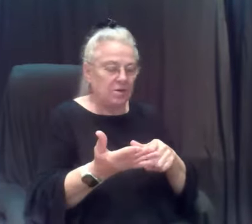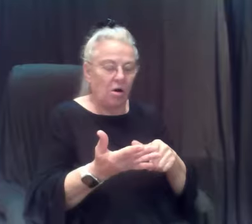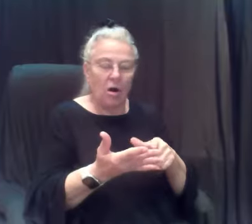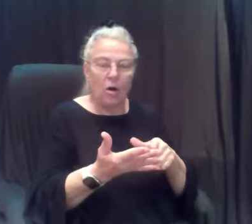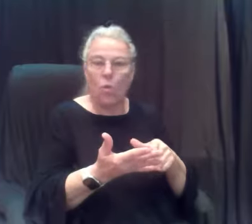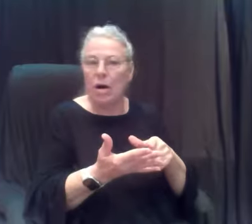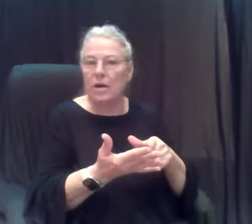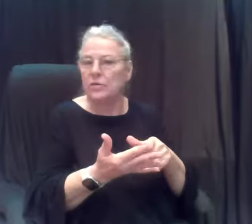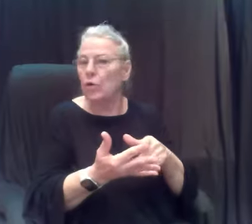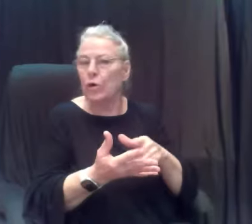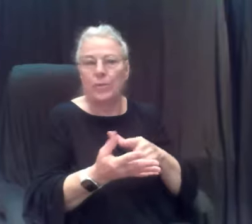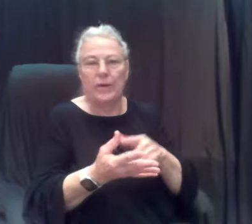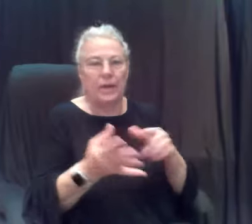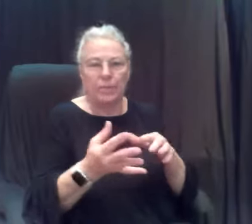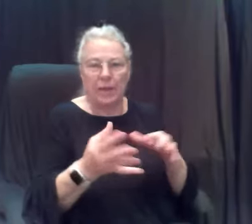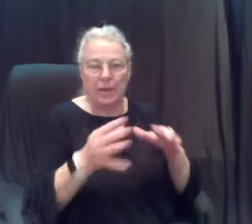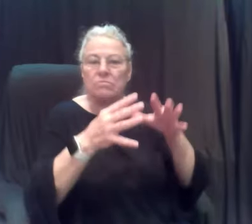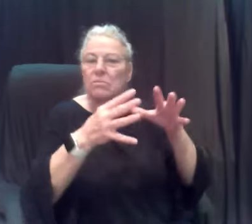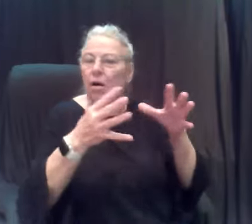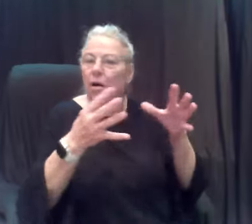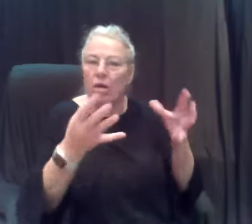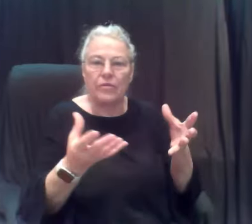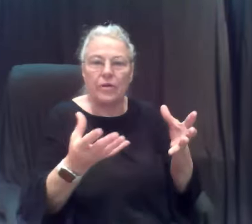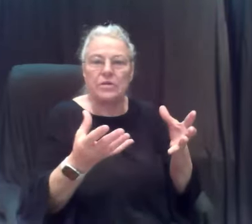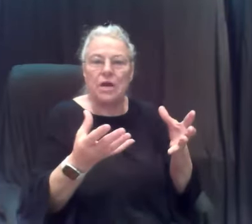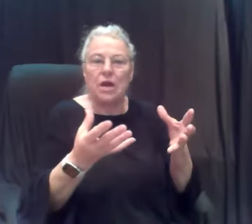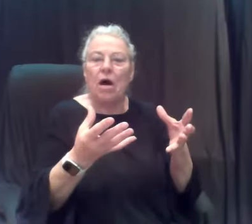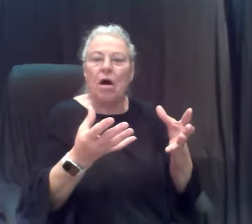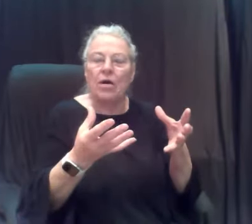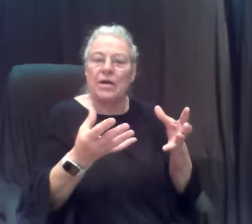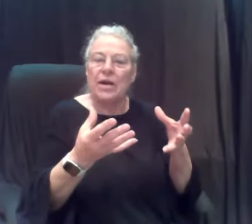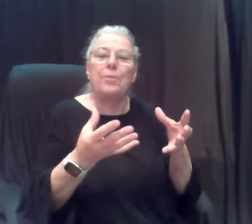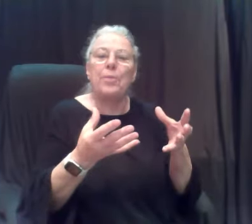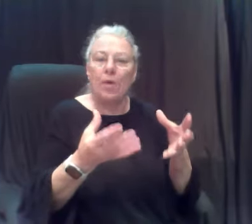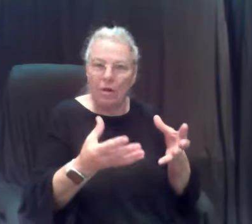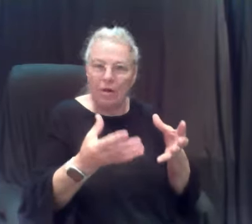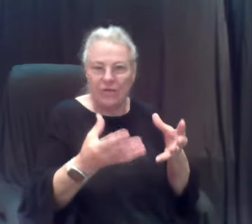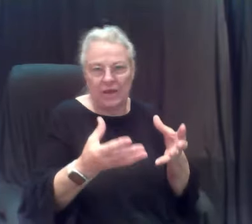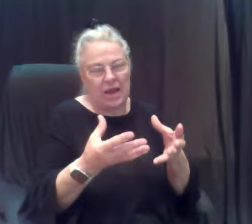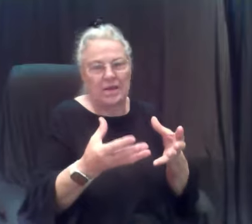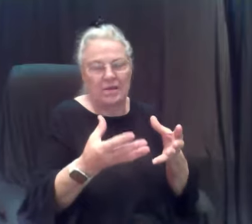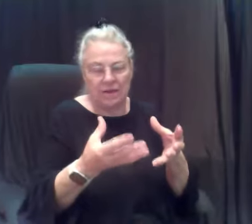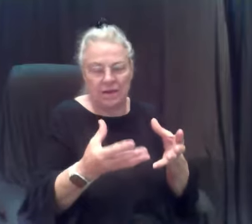are, was, were, be, been. All of those are not part of the ASL